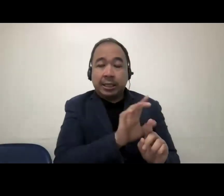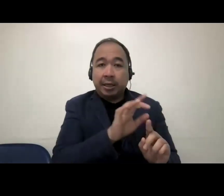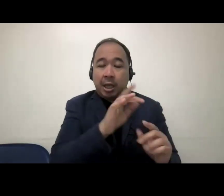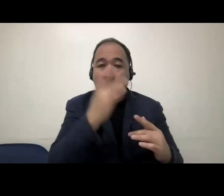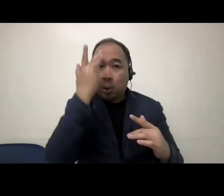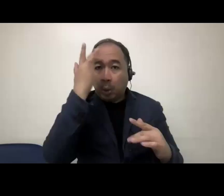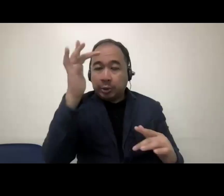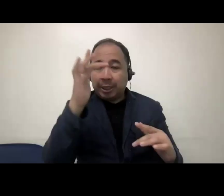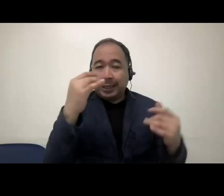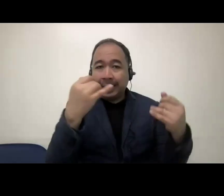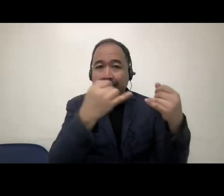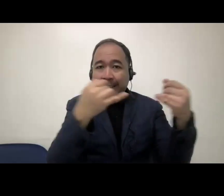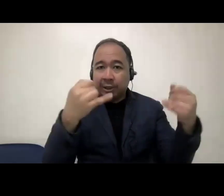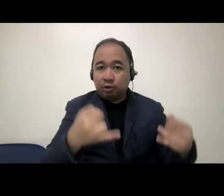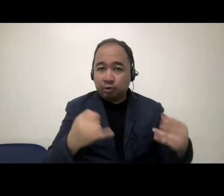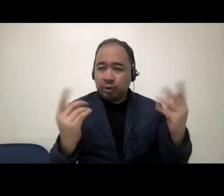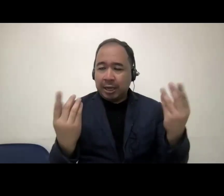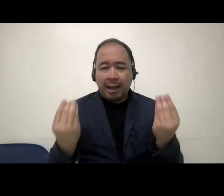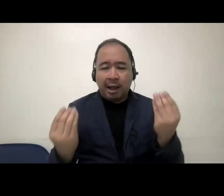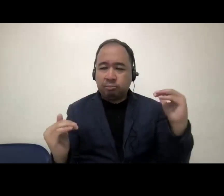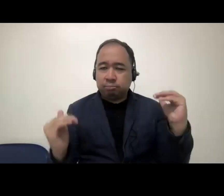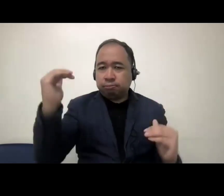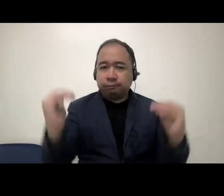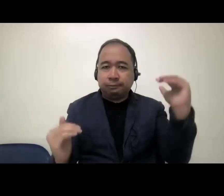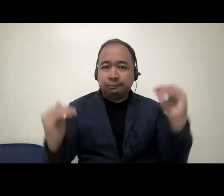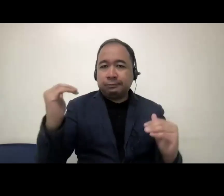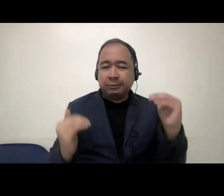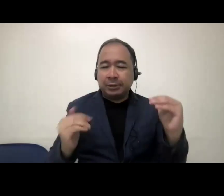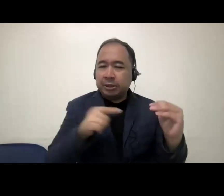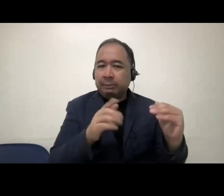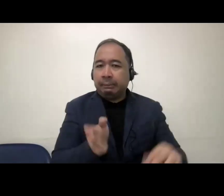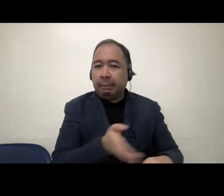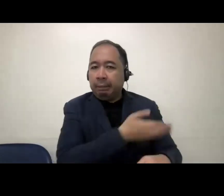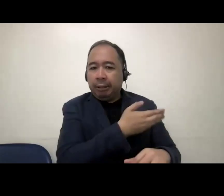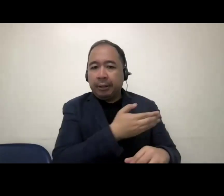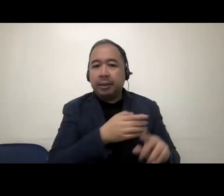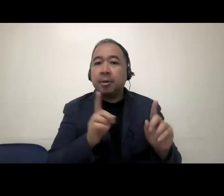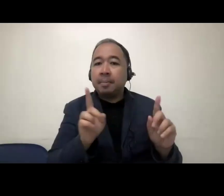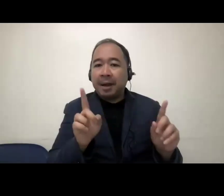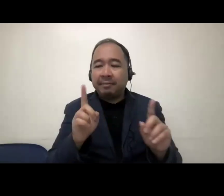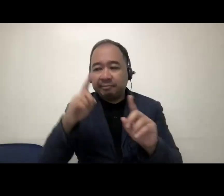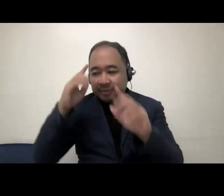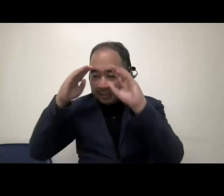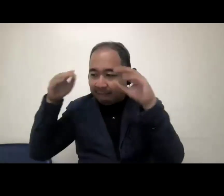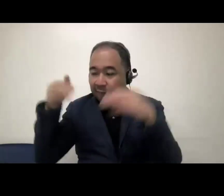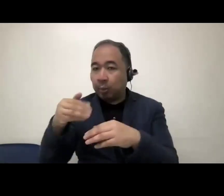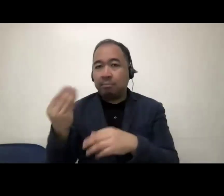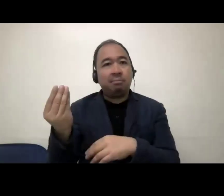be measured solely in monetary term.